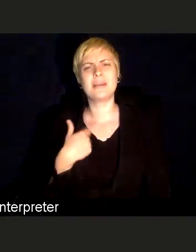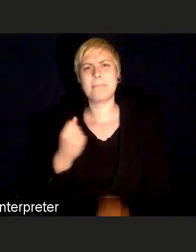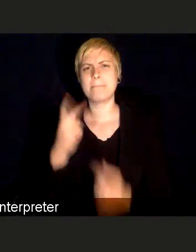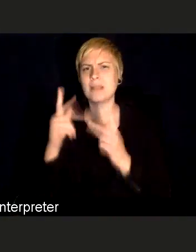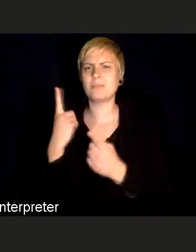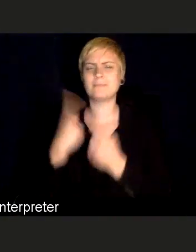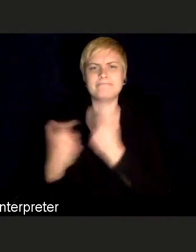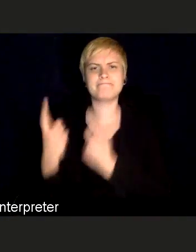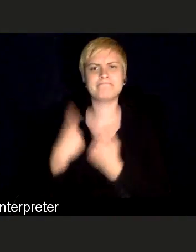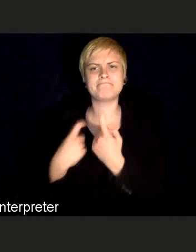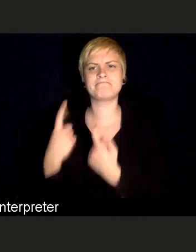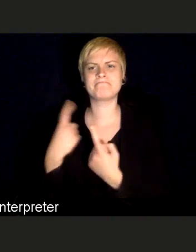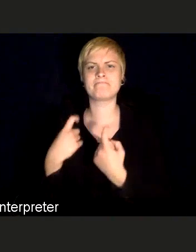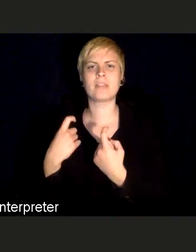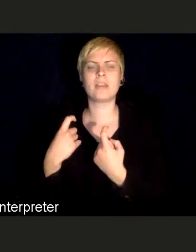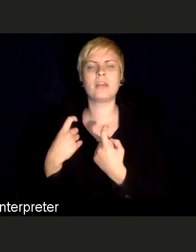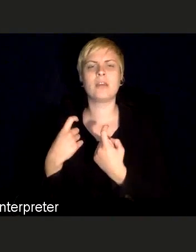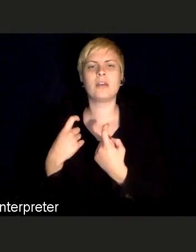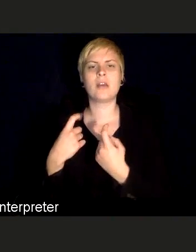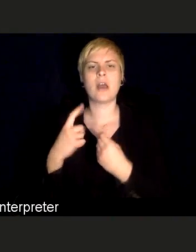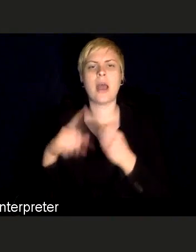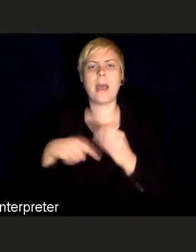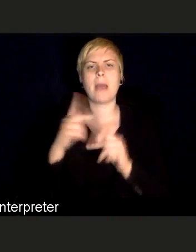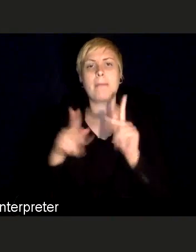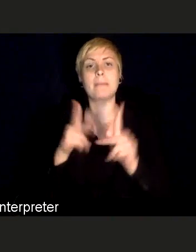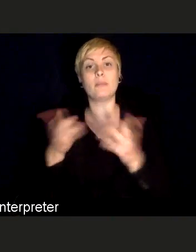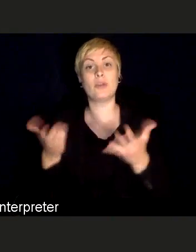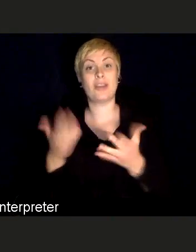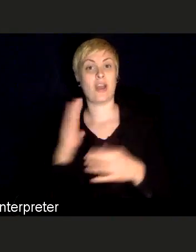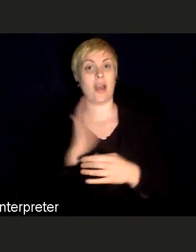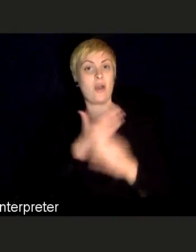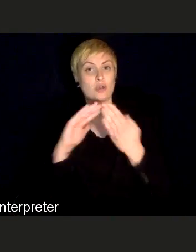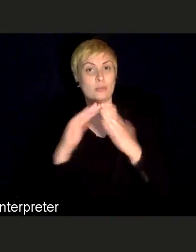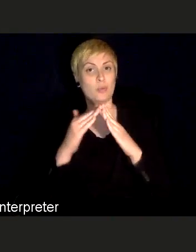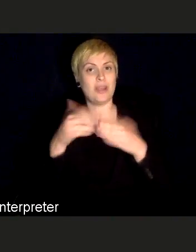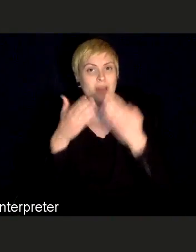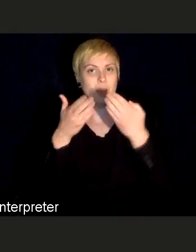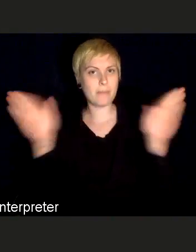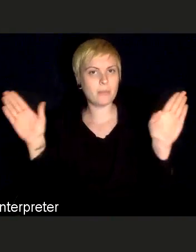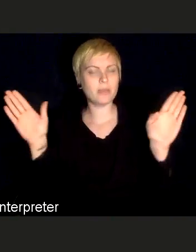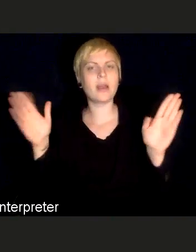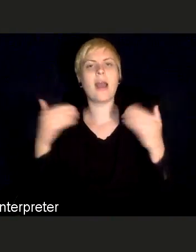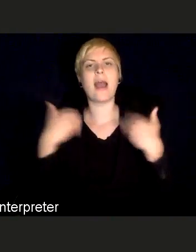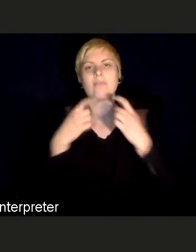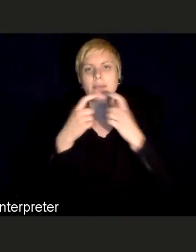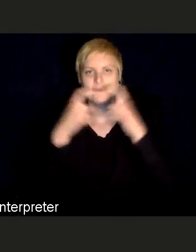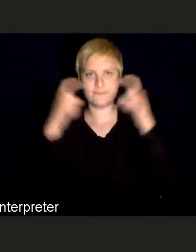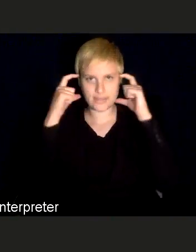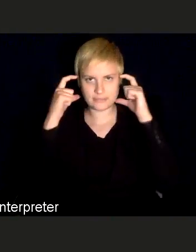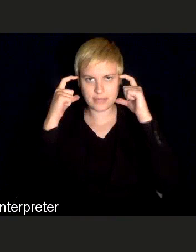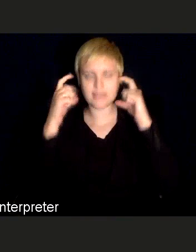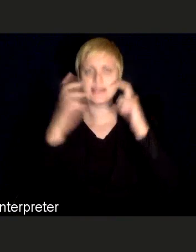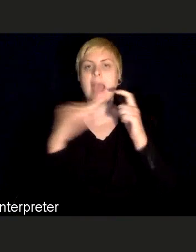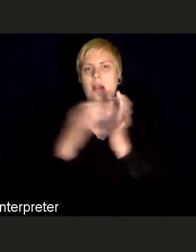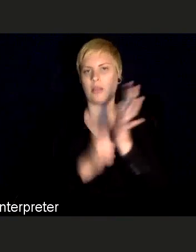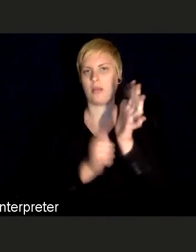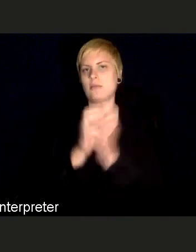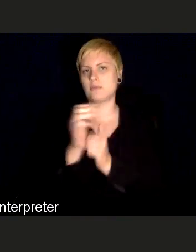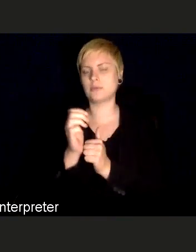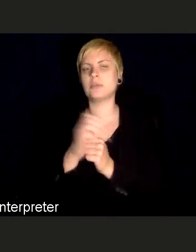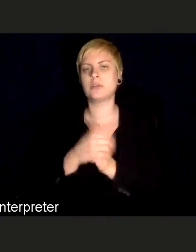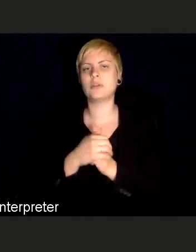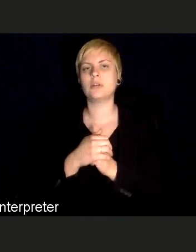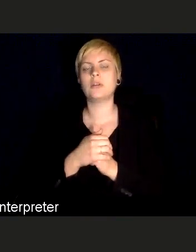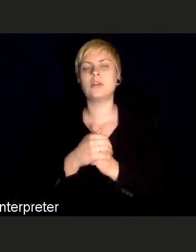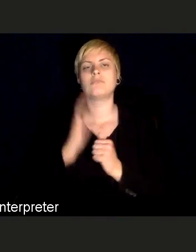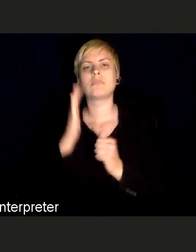of asking about folks in our community and the public wearing face masks as well as gloves. So let me start